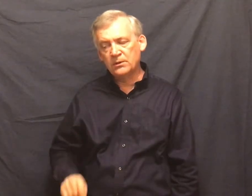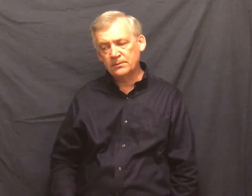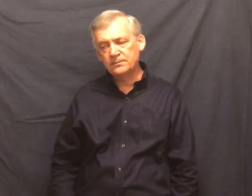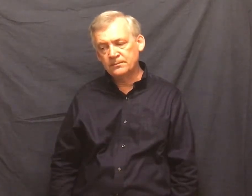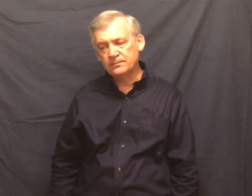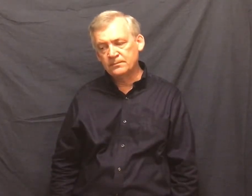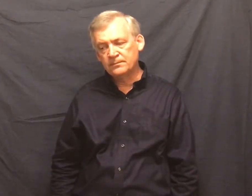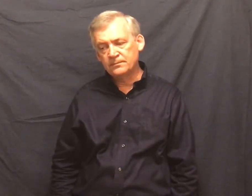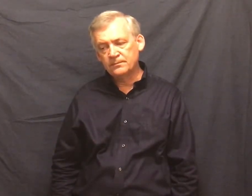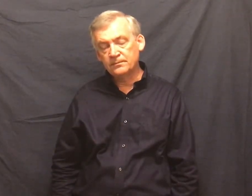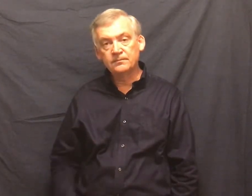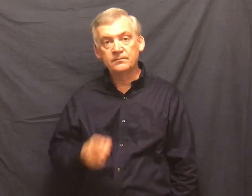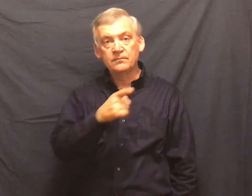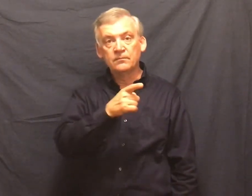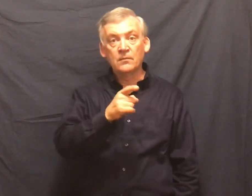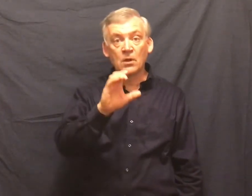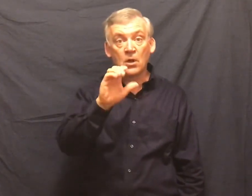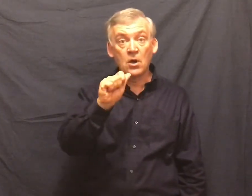But Carlson was standing over George.